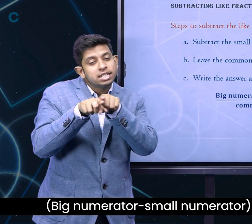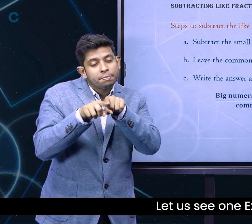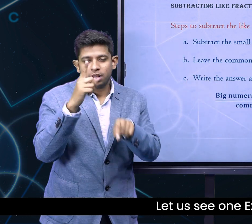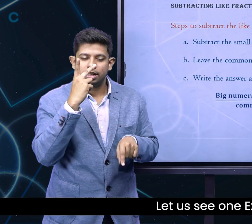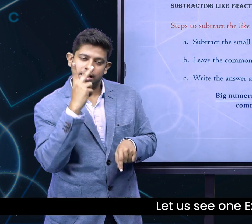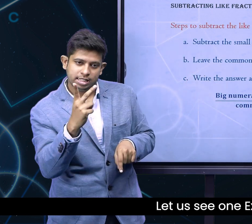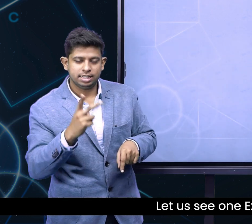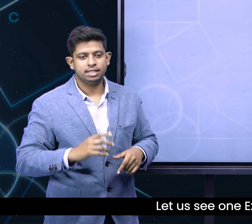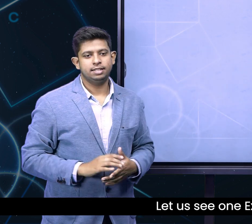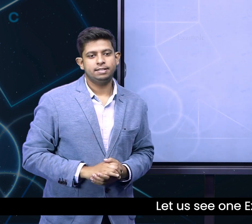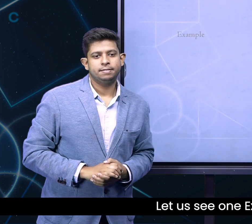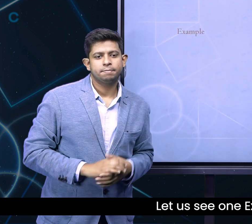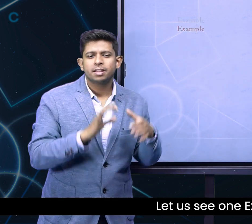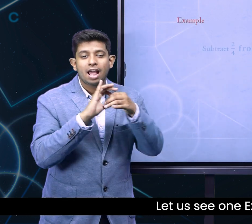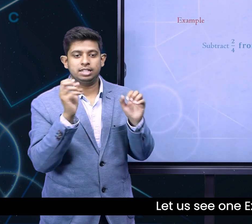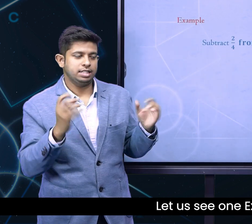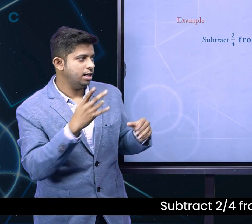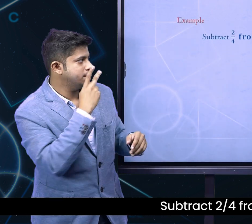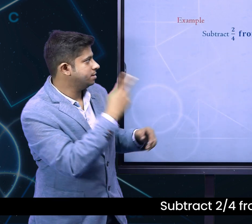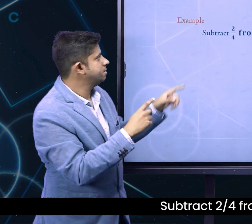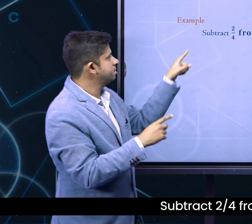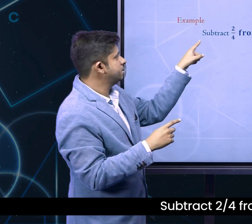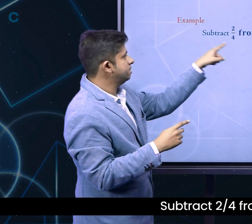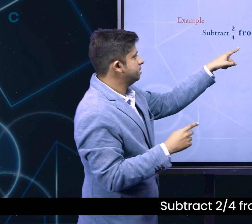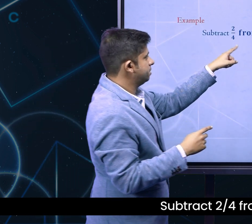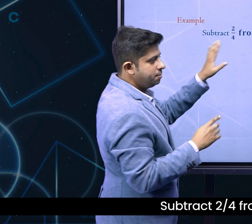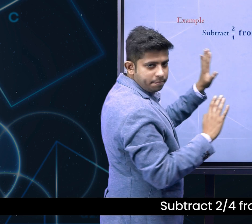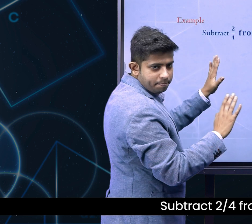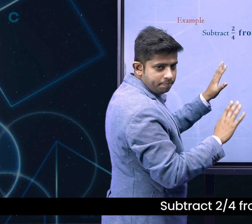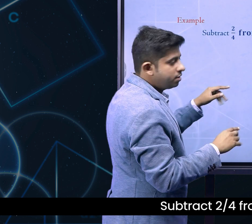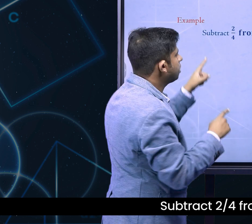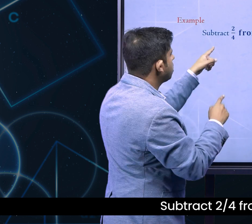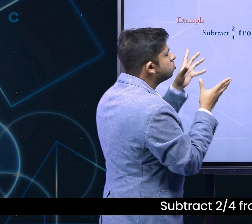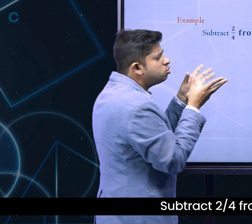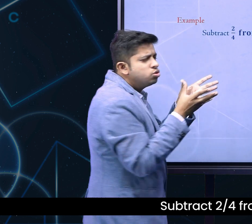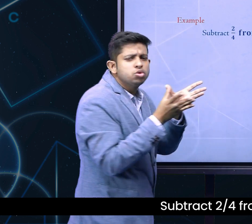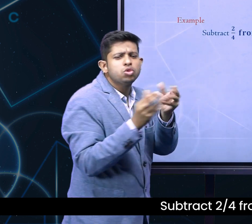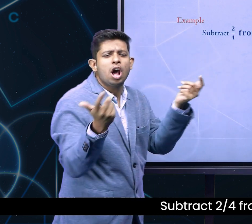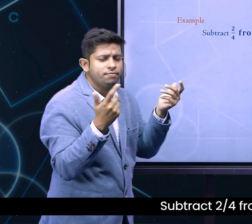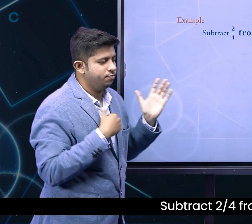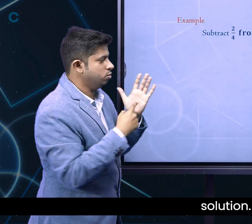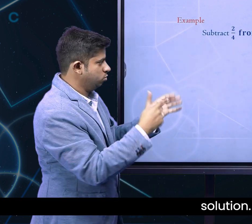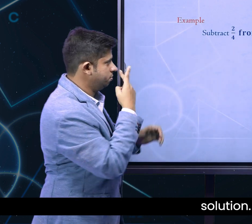Let us see one example. Subtract 2 by 4 from 3 by 4. Solution.